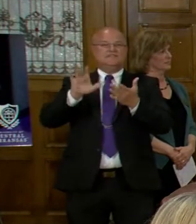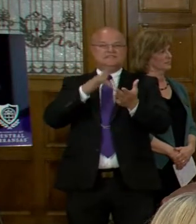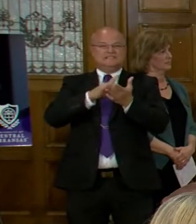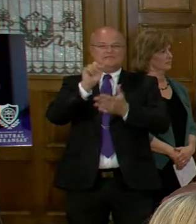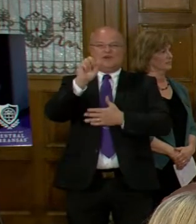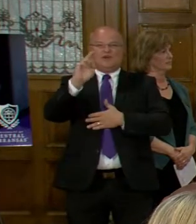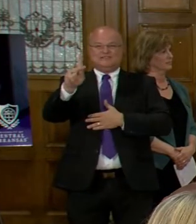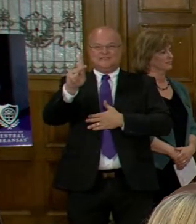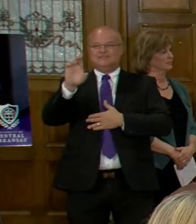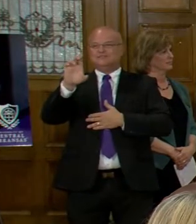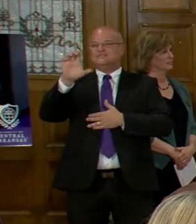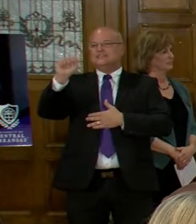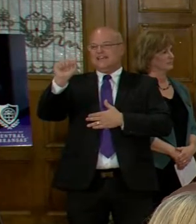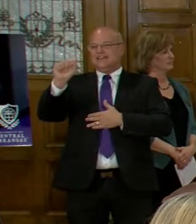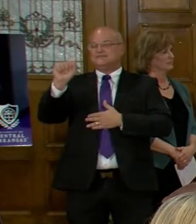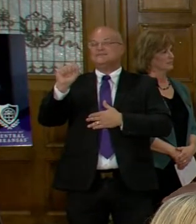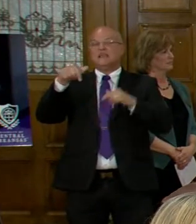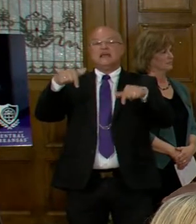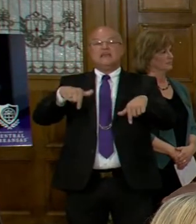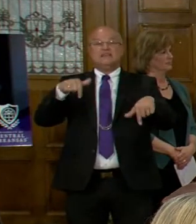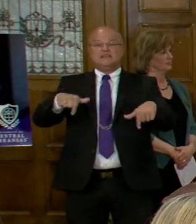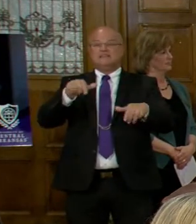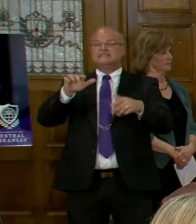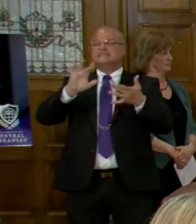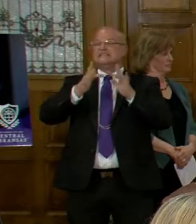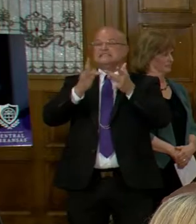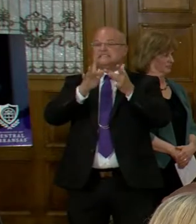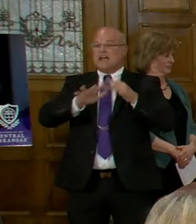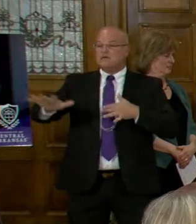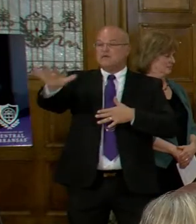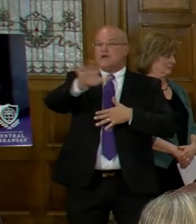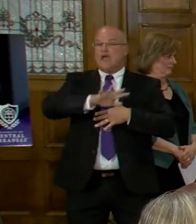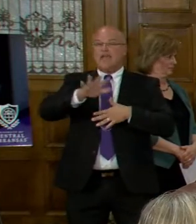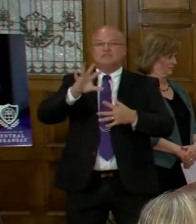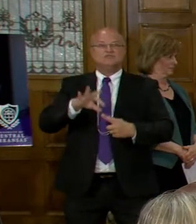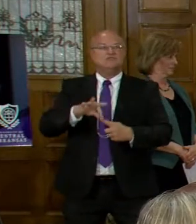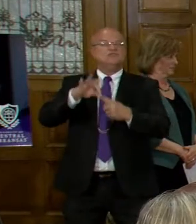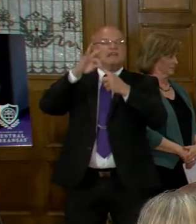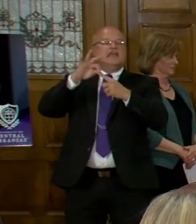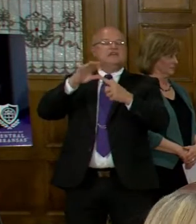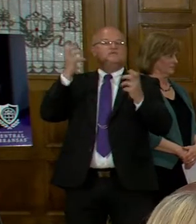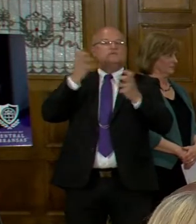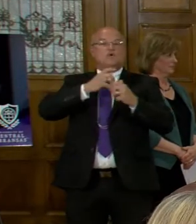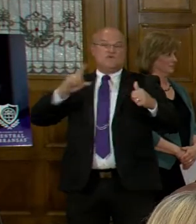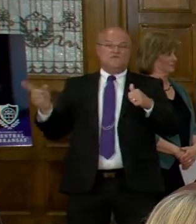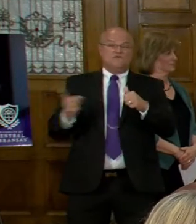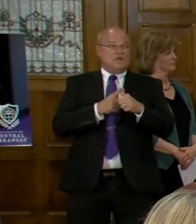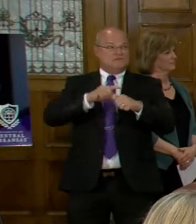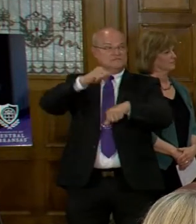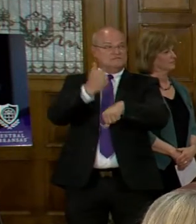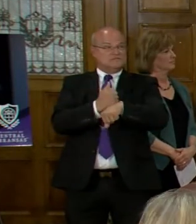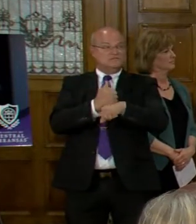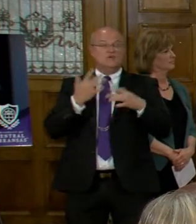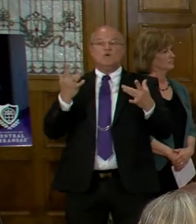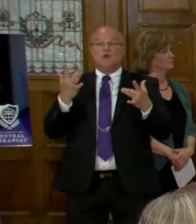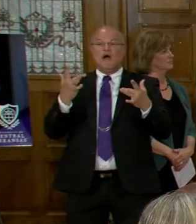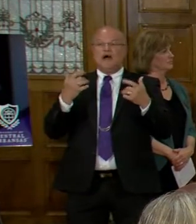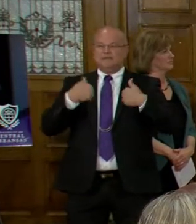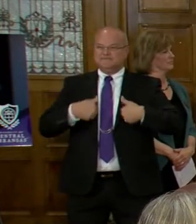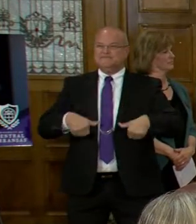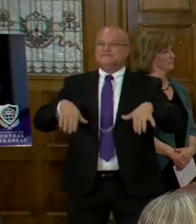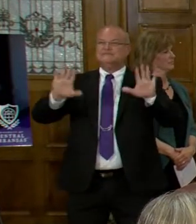Arkansas campus. This cyber range is unique and first of its kind because it will be dedicated